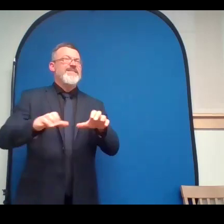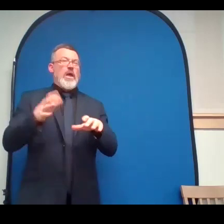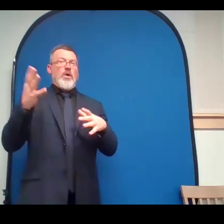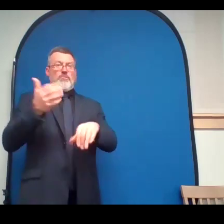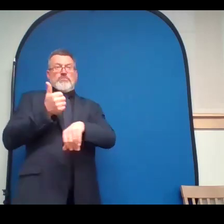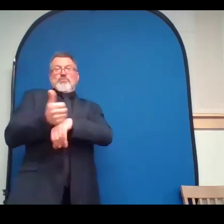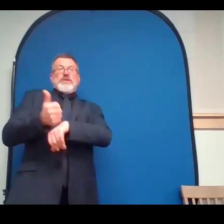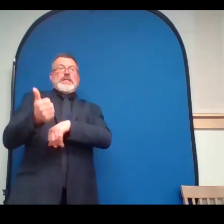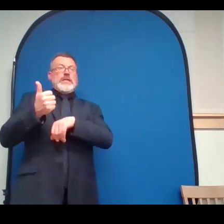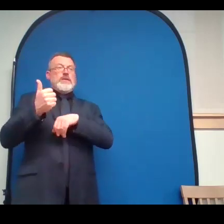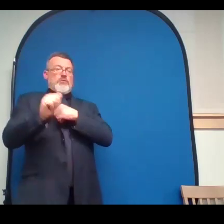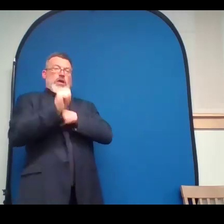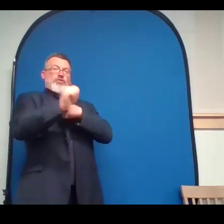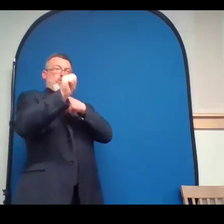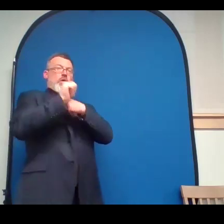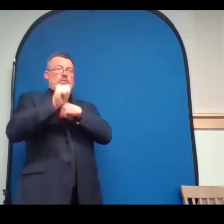sentiment?